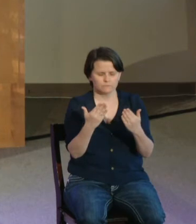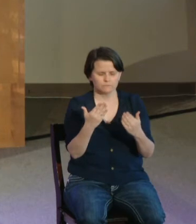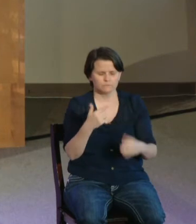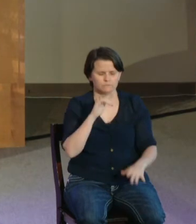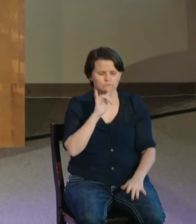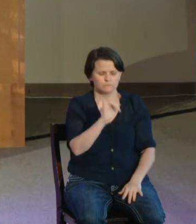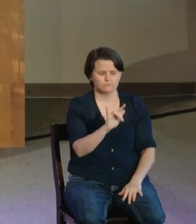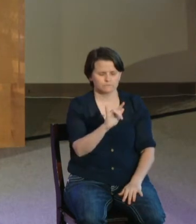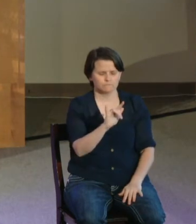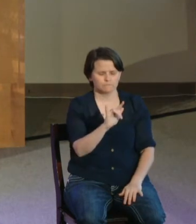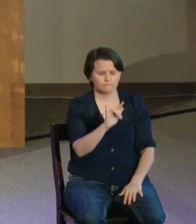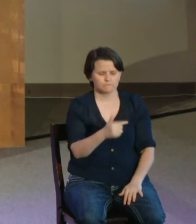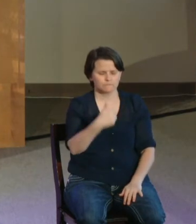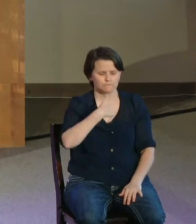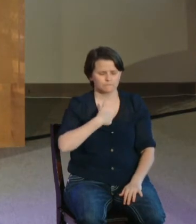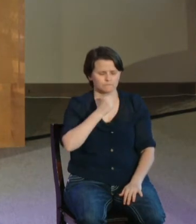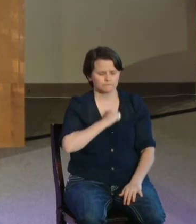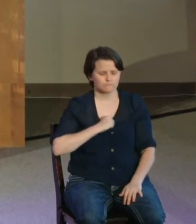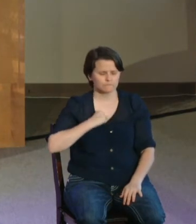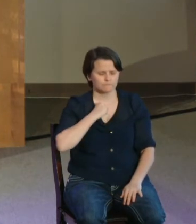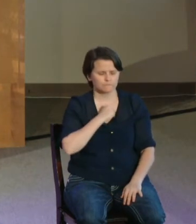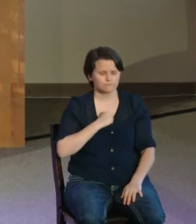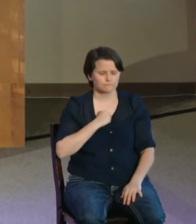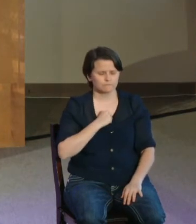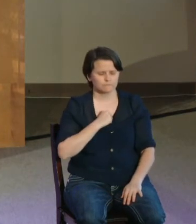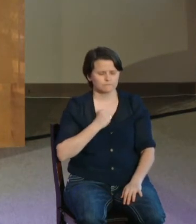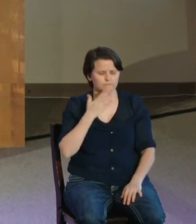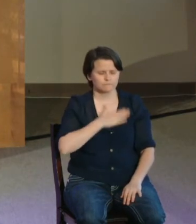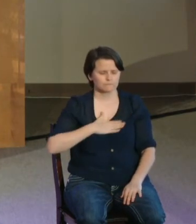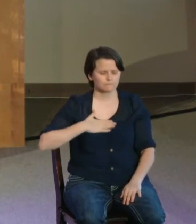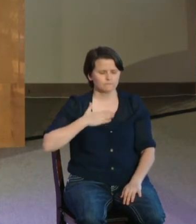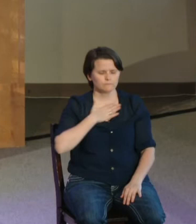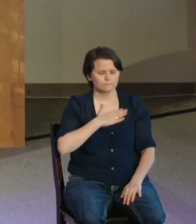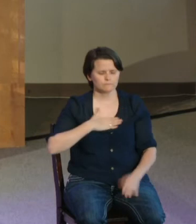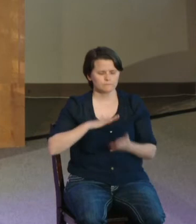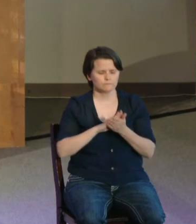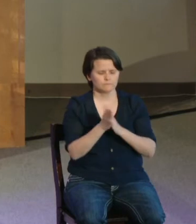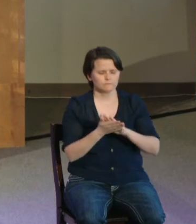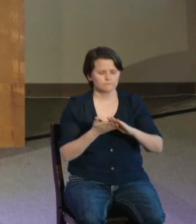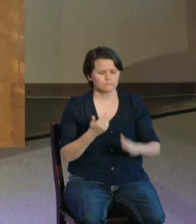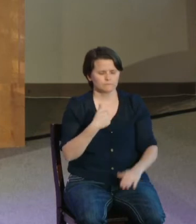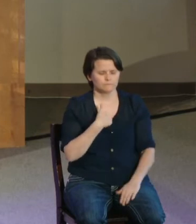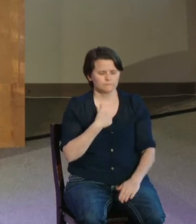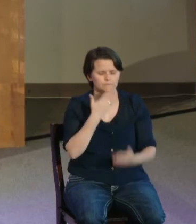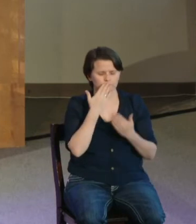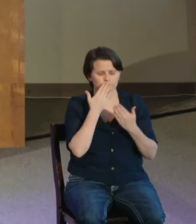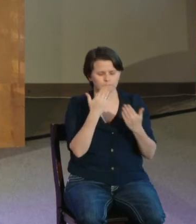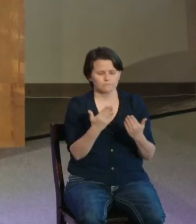love you. I'm sorry. Please forgive me. Thank